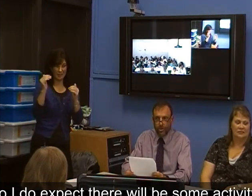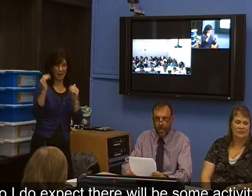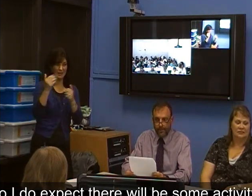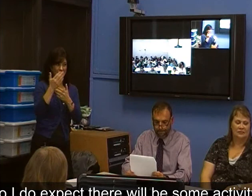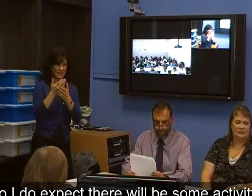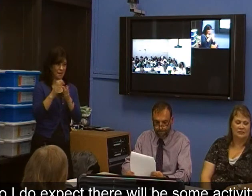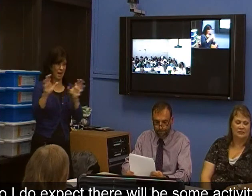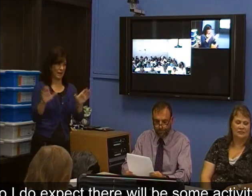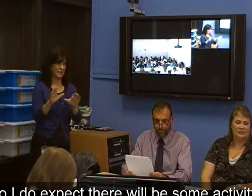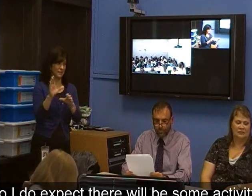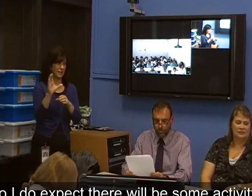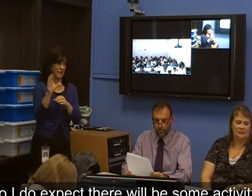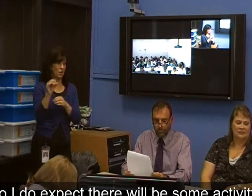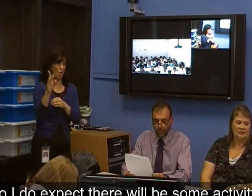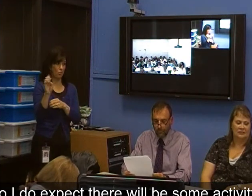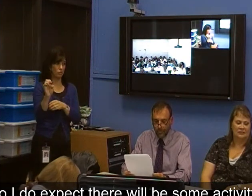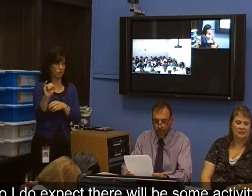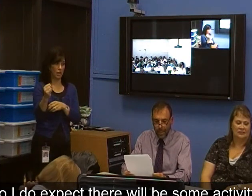code J.